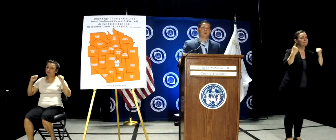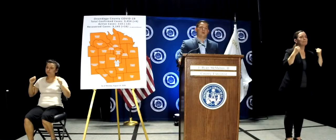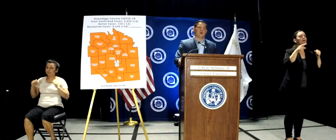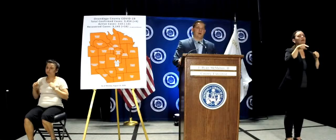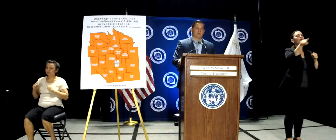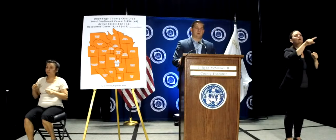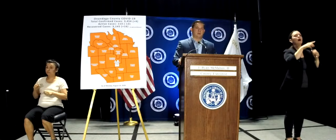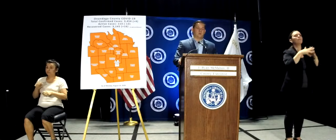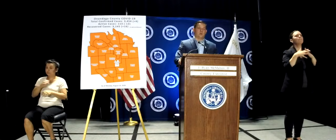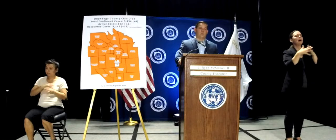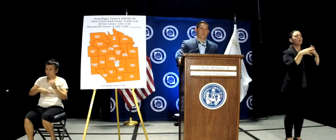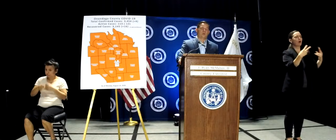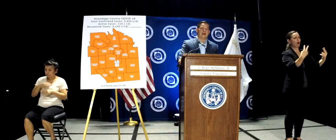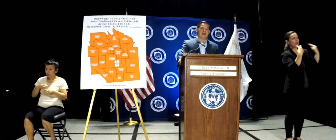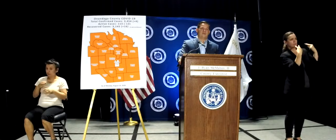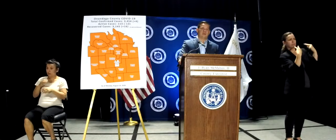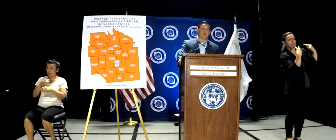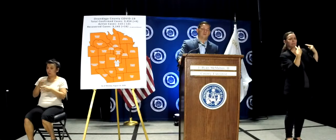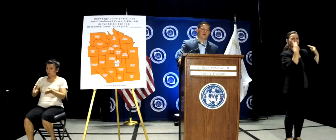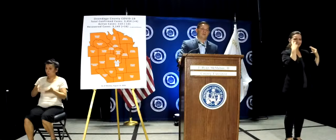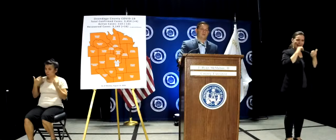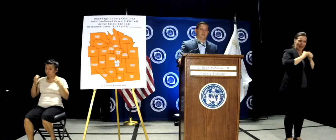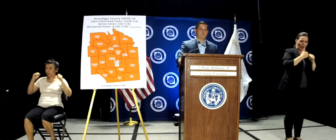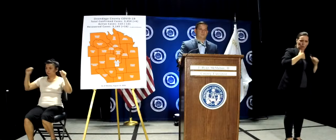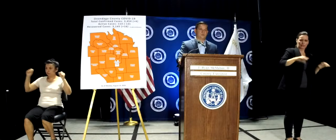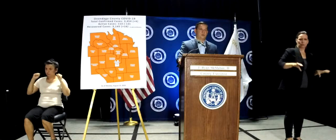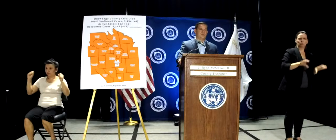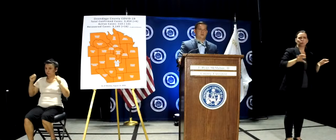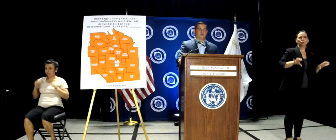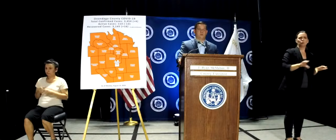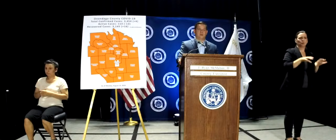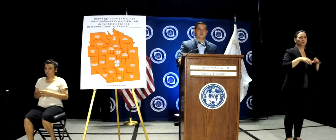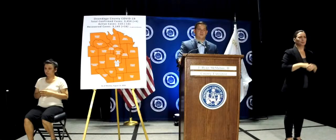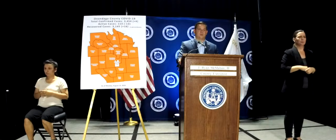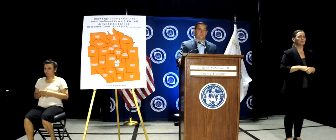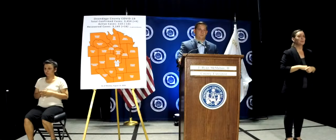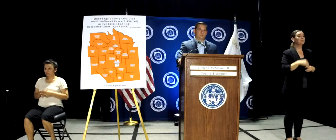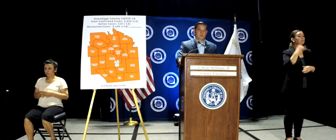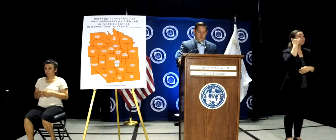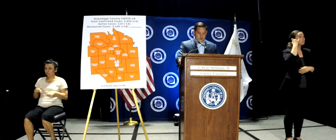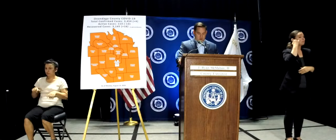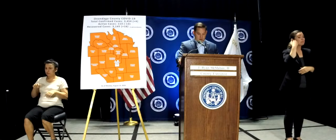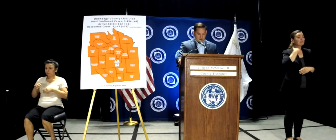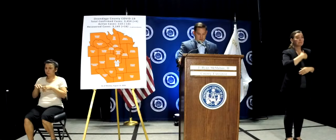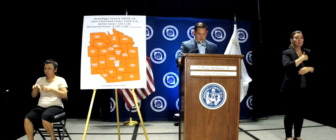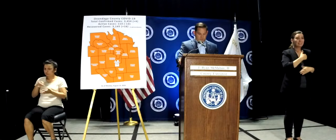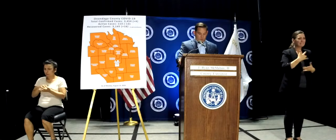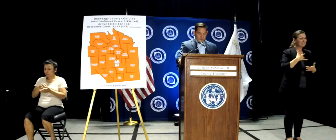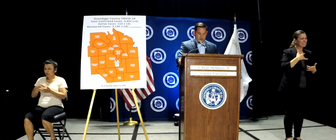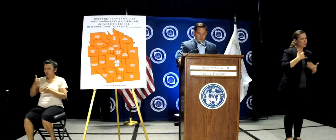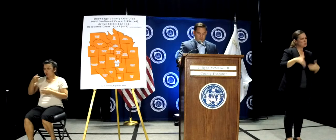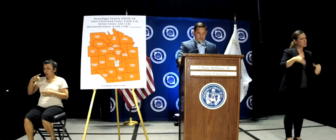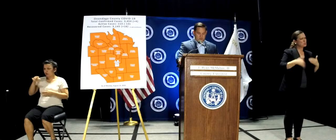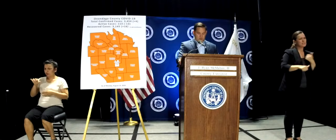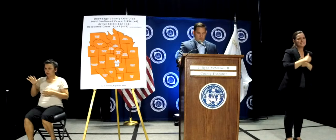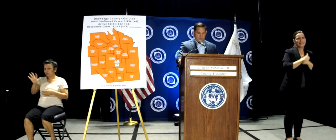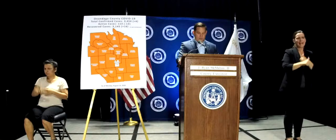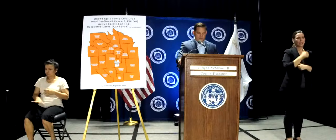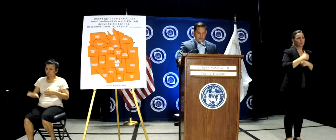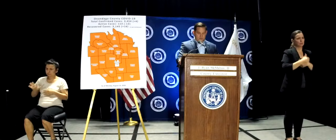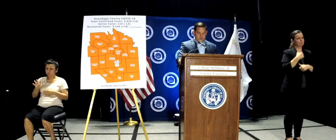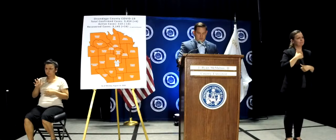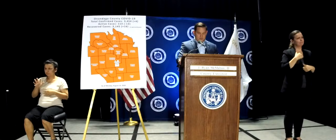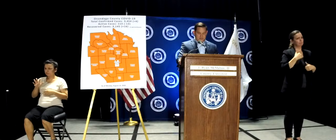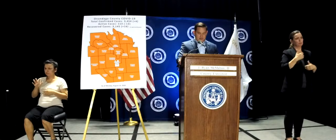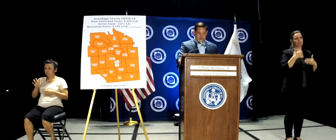owners. Again, we would not advocate for anything if we didn't think it could be done safely. And then bowling alleys is another one